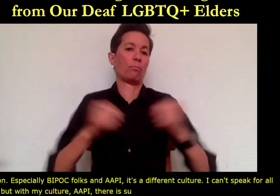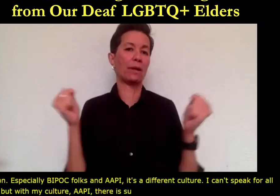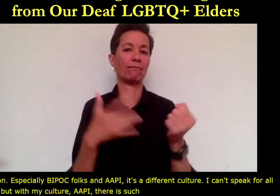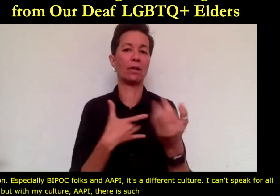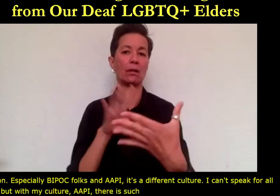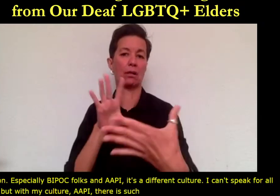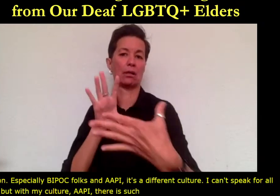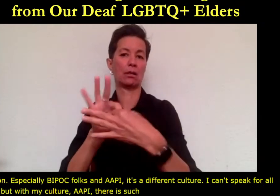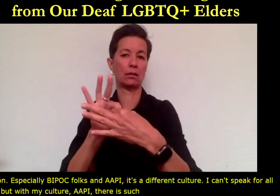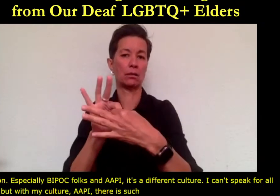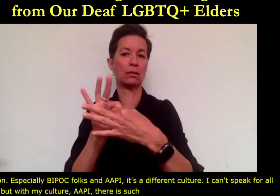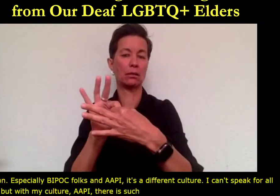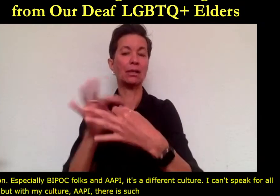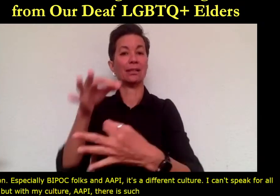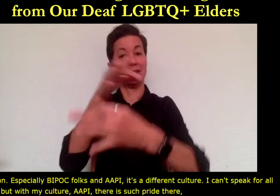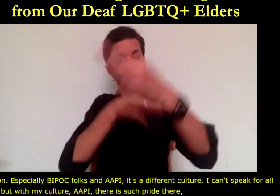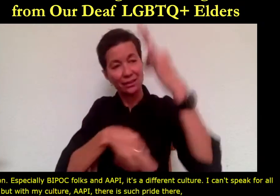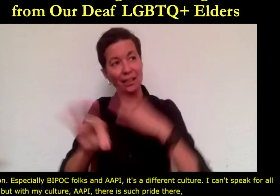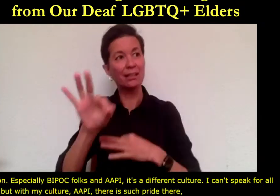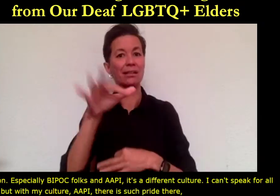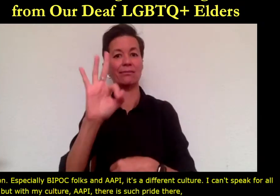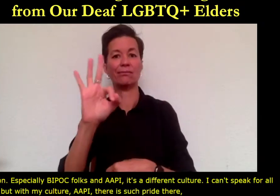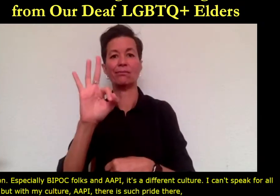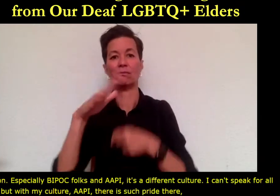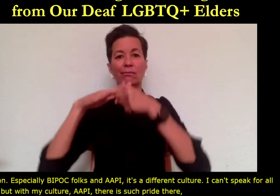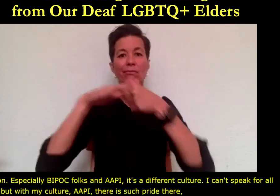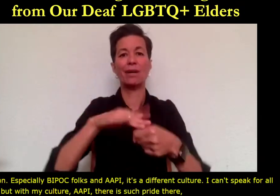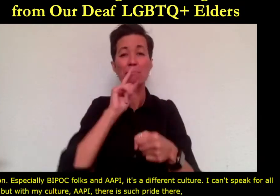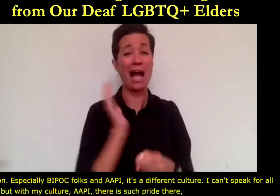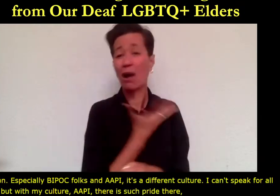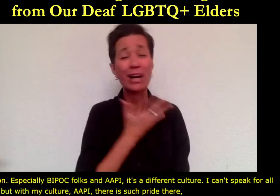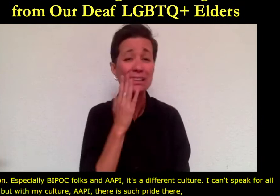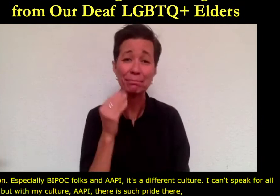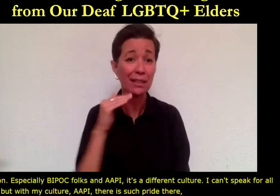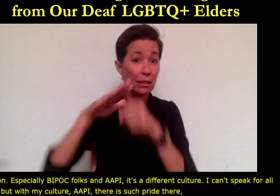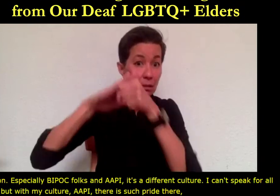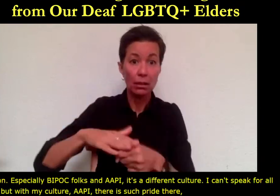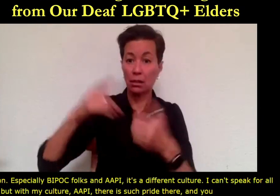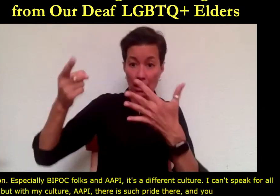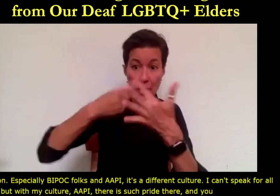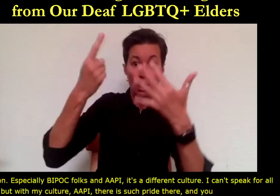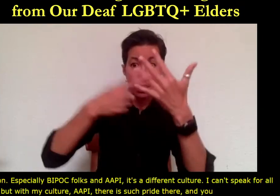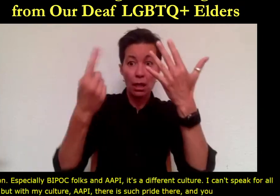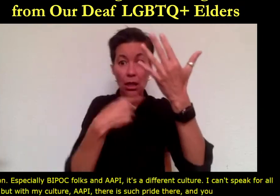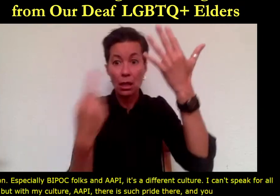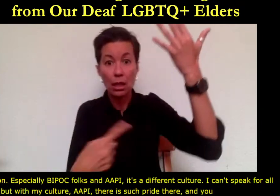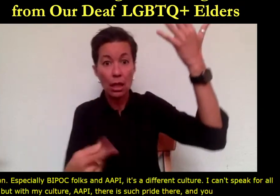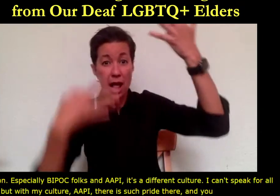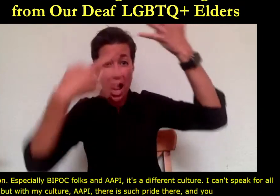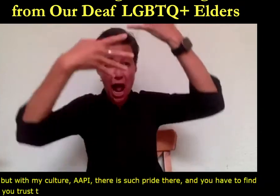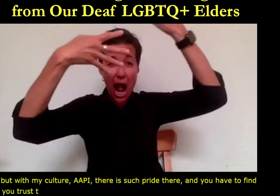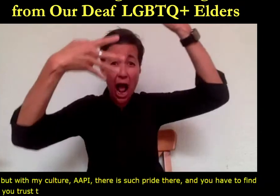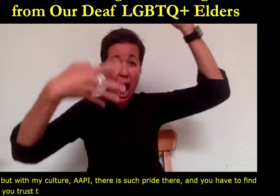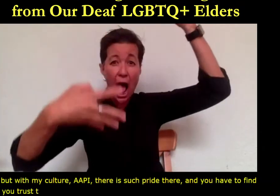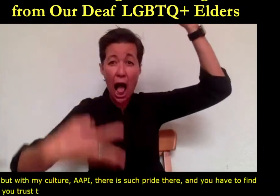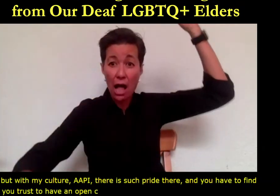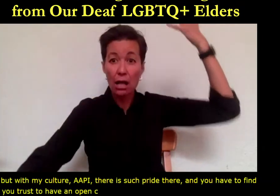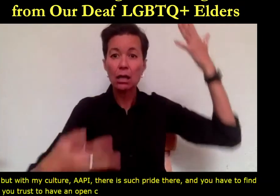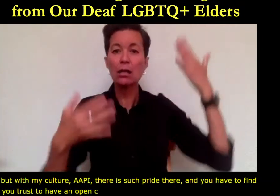having an open discussion with and come out to instead of being oppressed you know our experience where we were oppressed for many